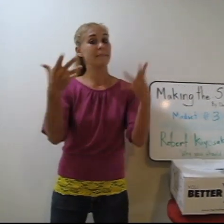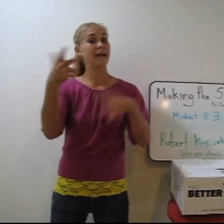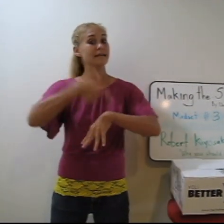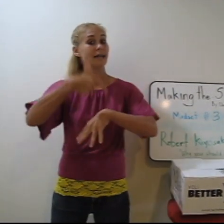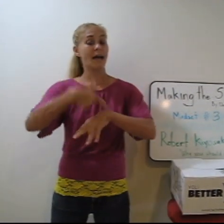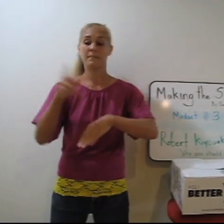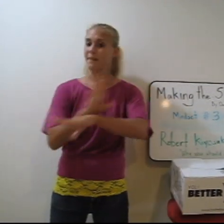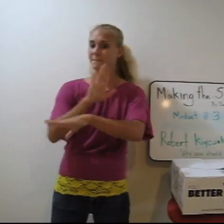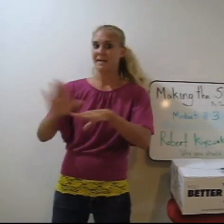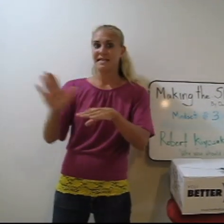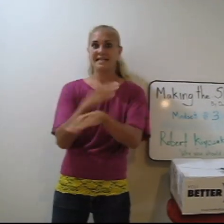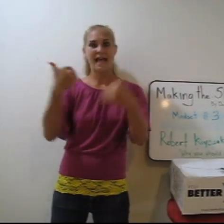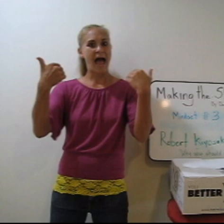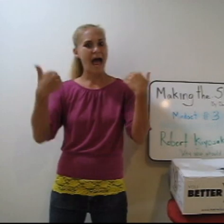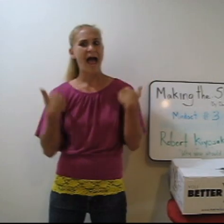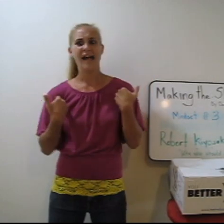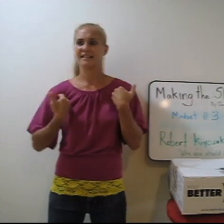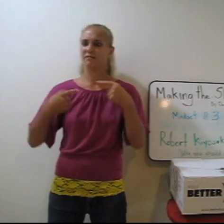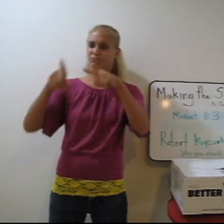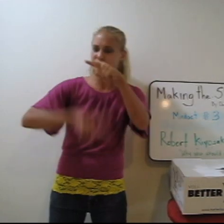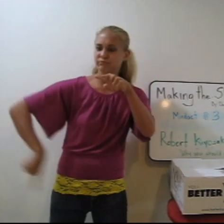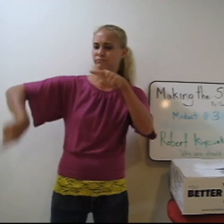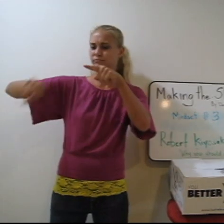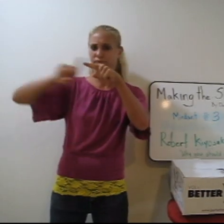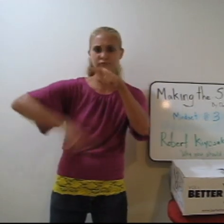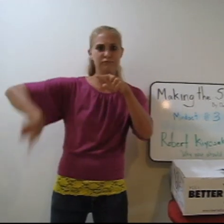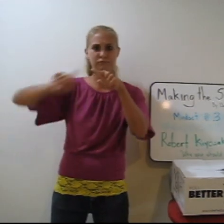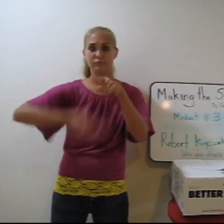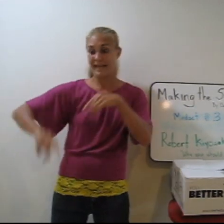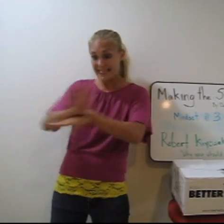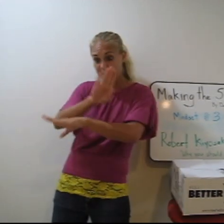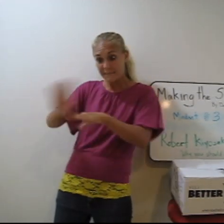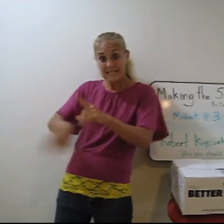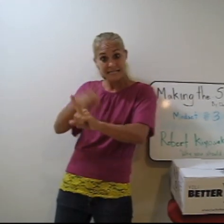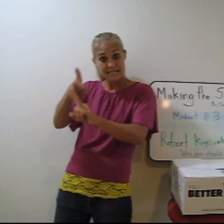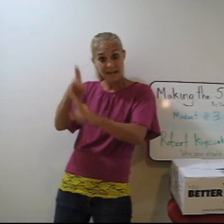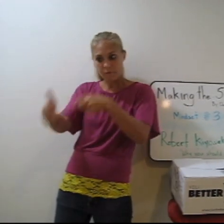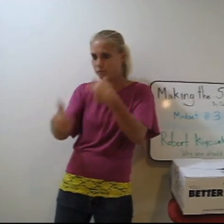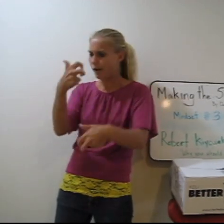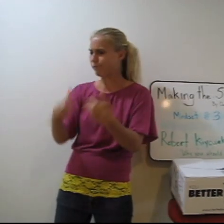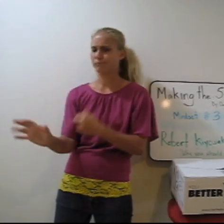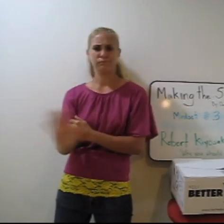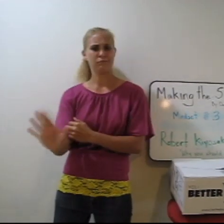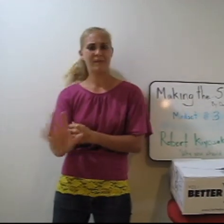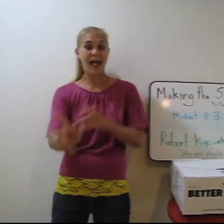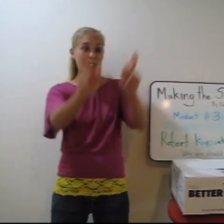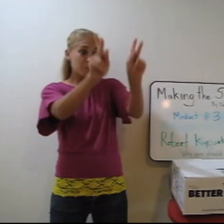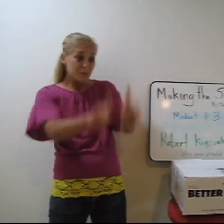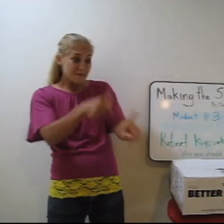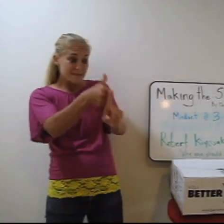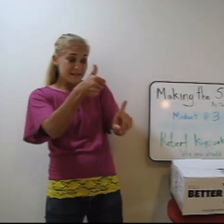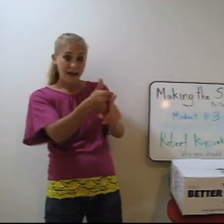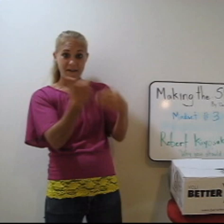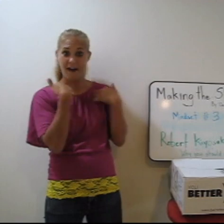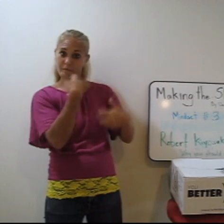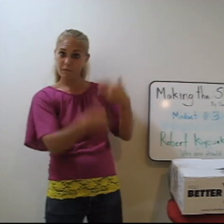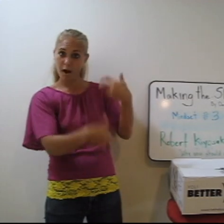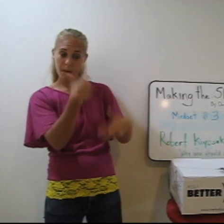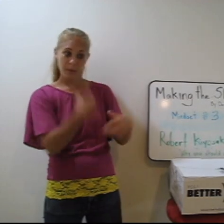has an apparent revolving door. It isn't the business that's the problem. People are the problem, or more specifically,